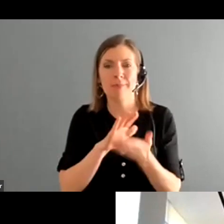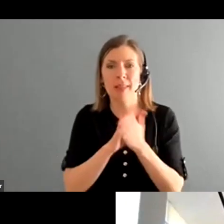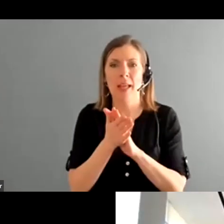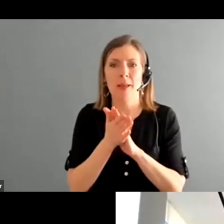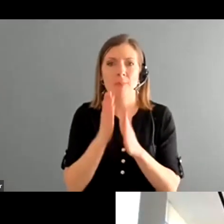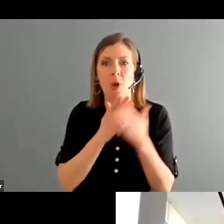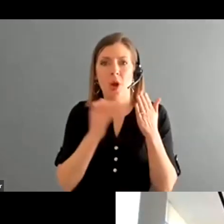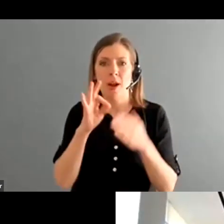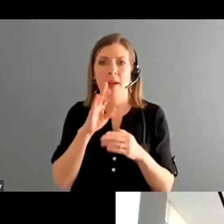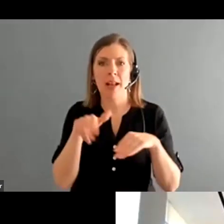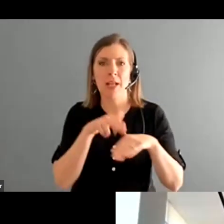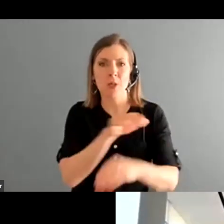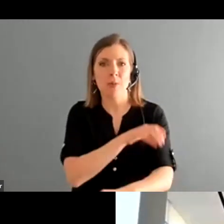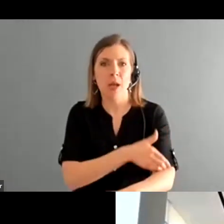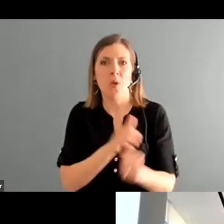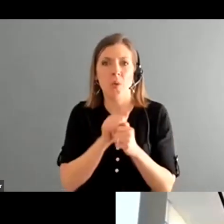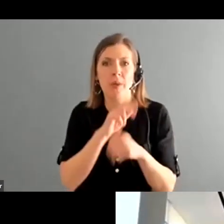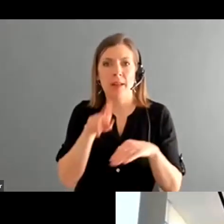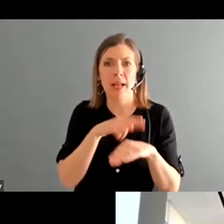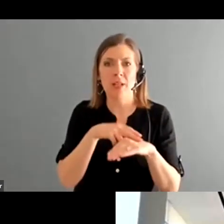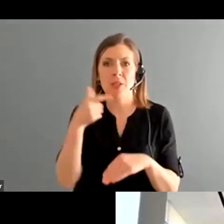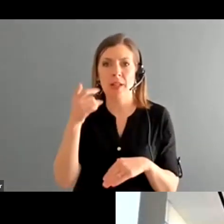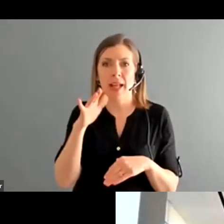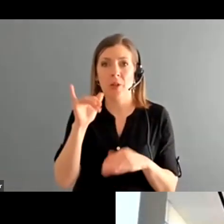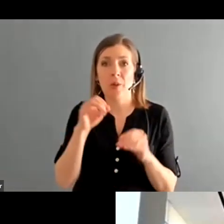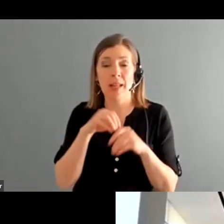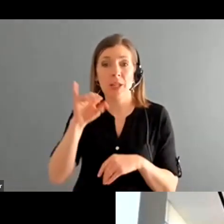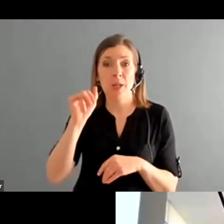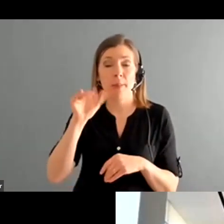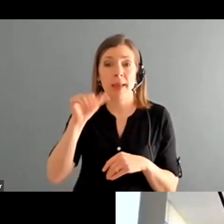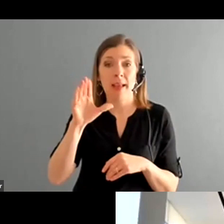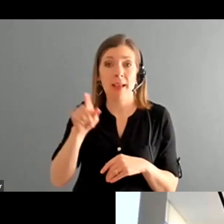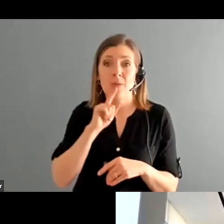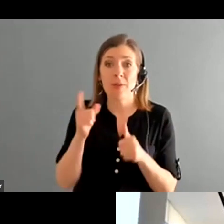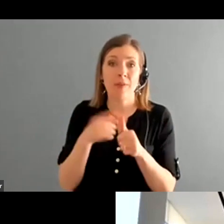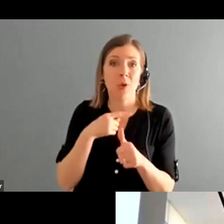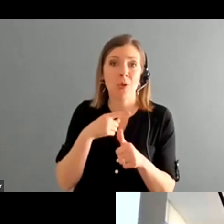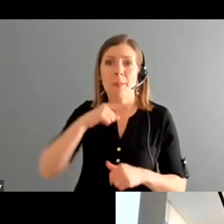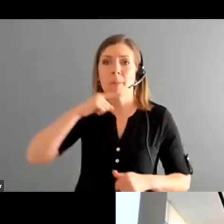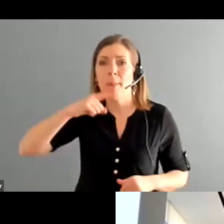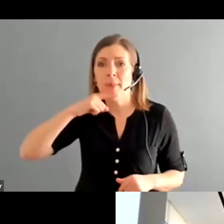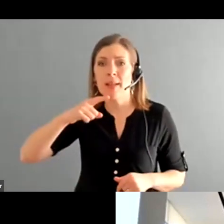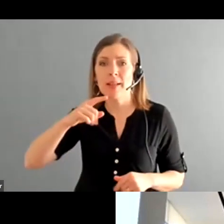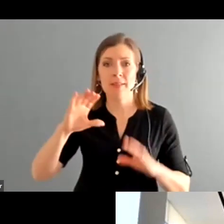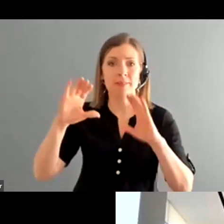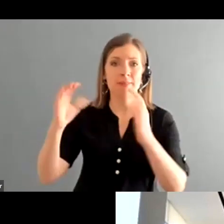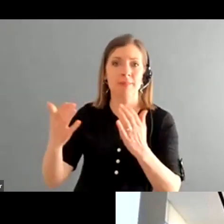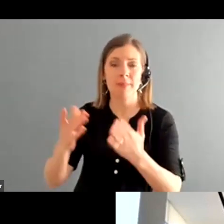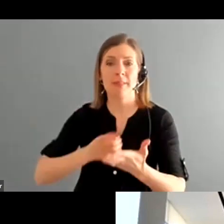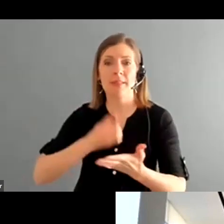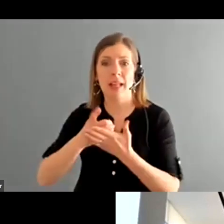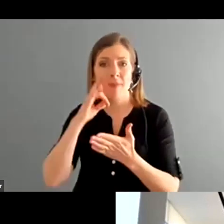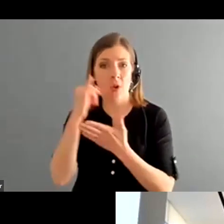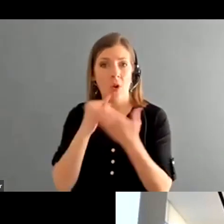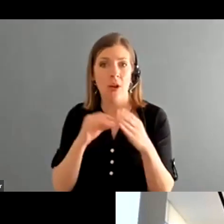canon with the founding of the National Gallery in Jamaica, which was the first public institution dedicated to art